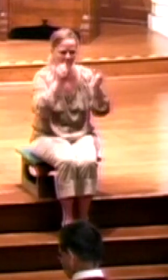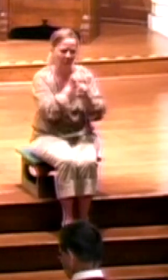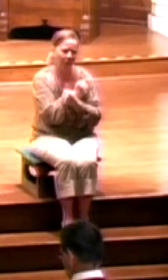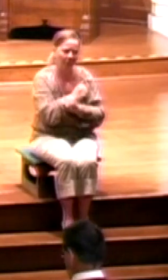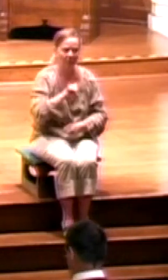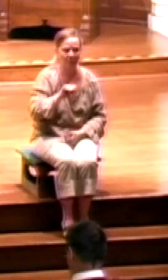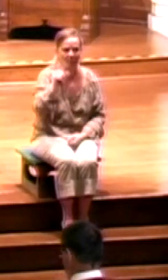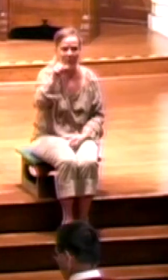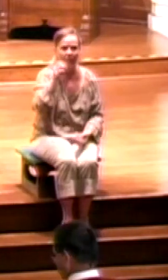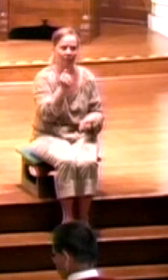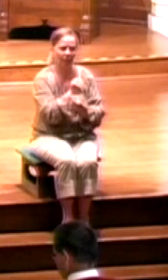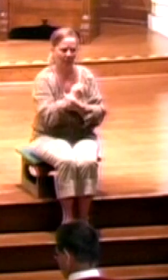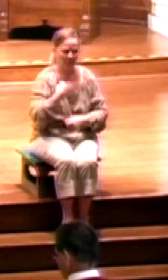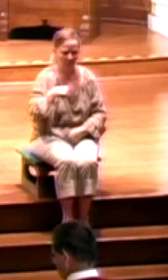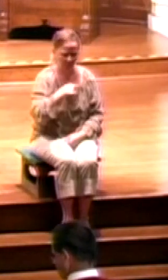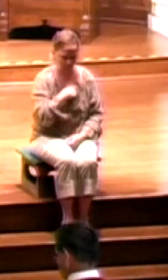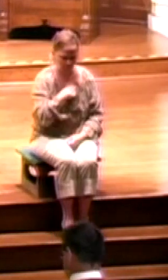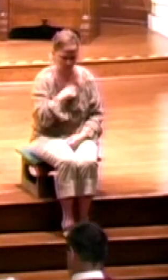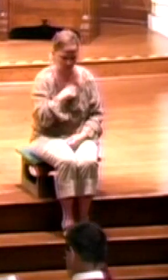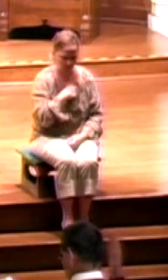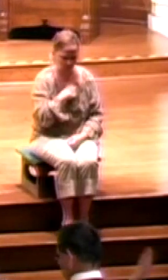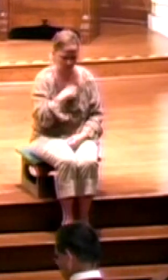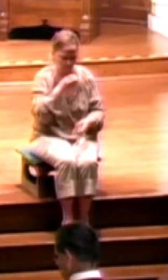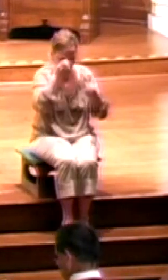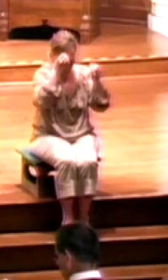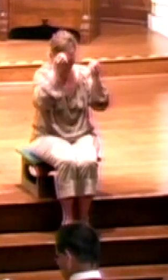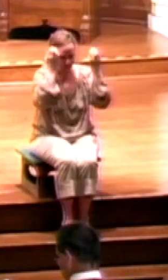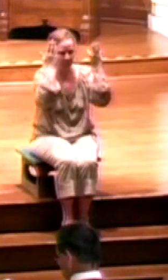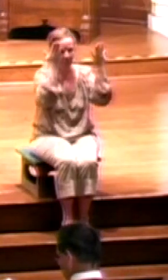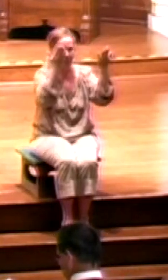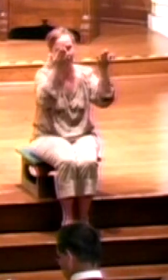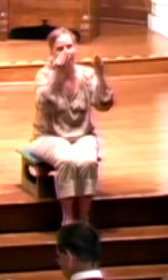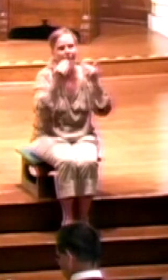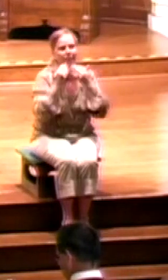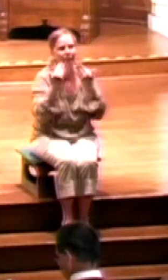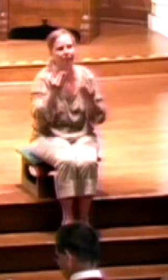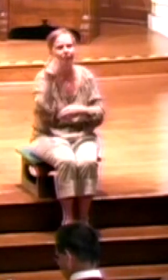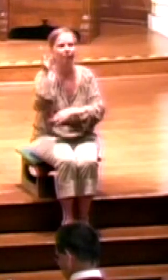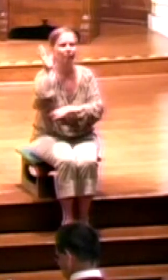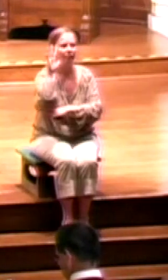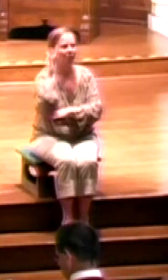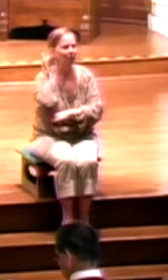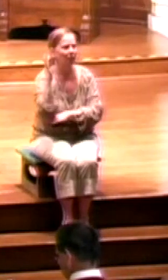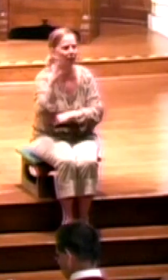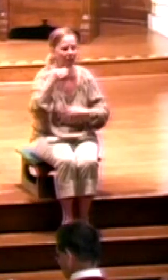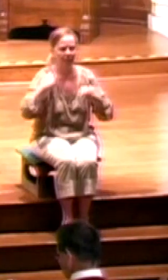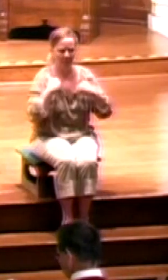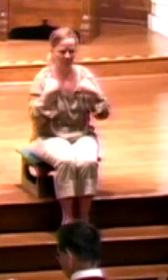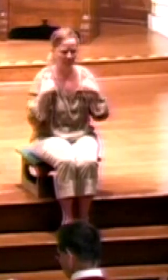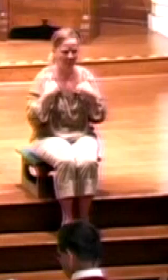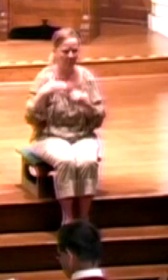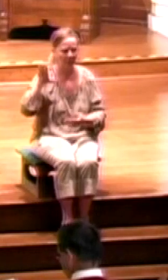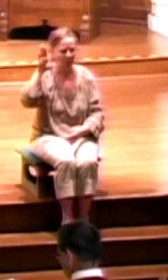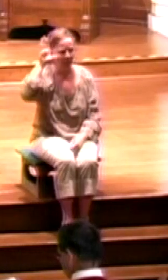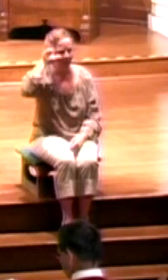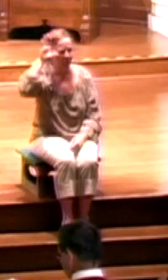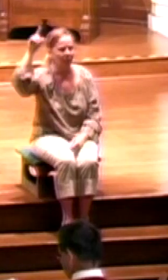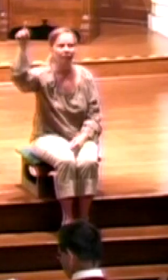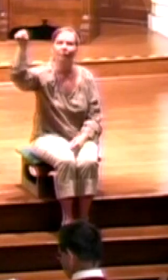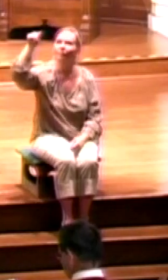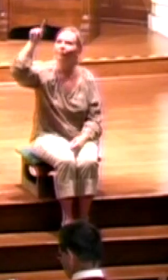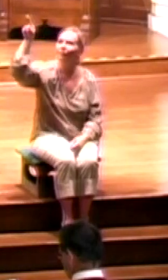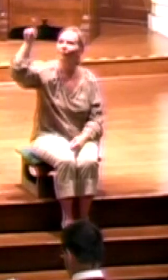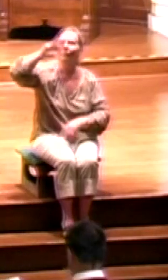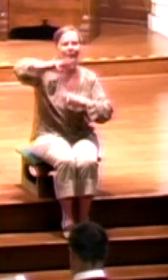us. Amen. Wonderful God, thank you for the trees and the animals, for the sun and moon, and for the whole world you